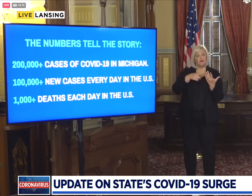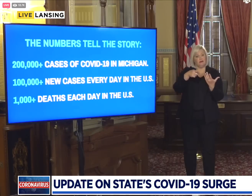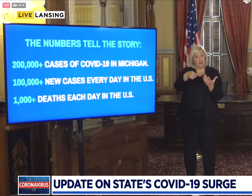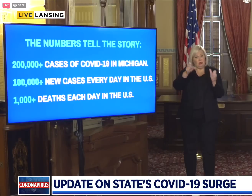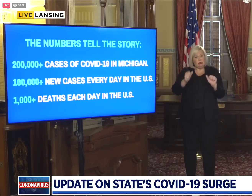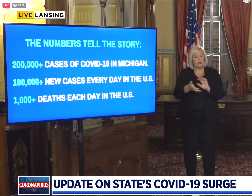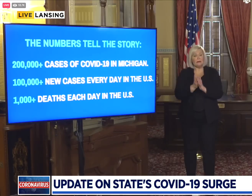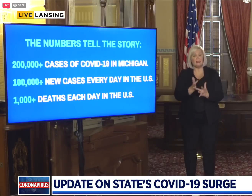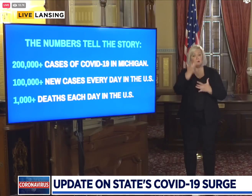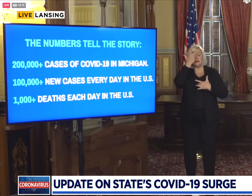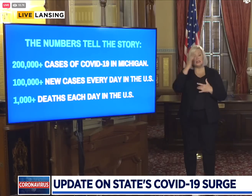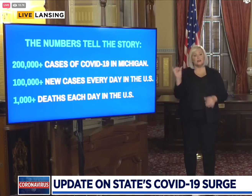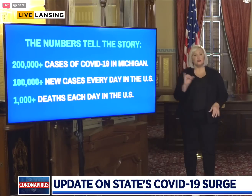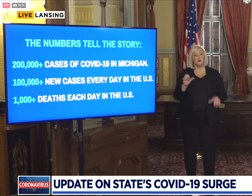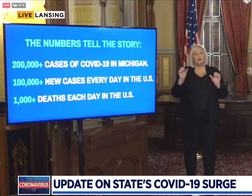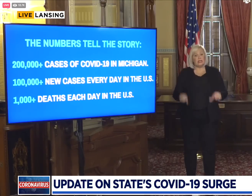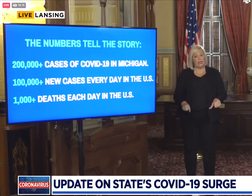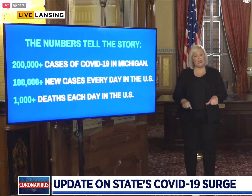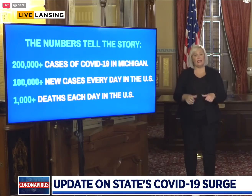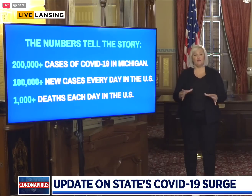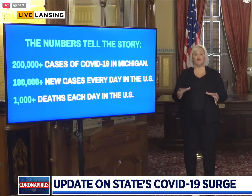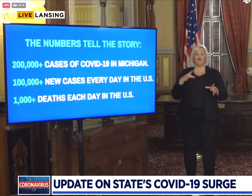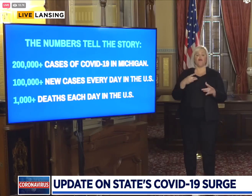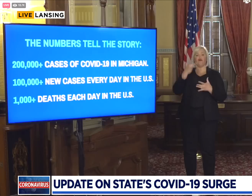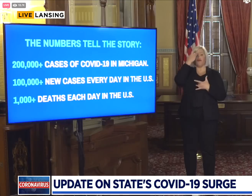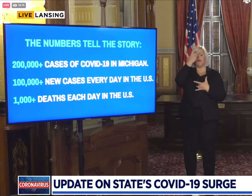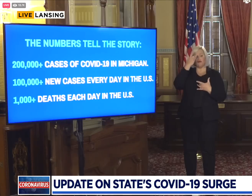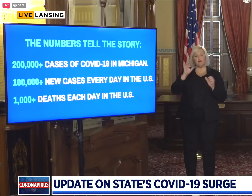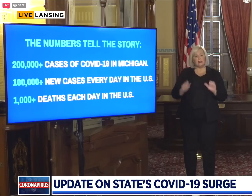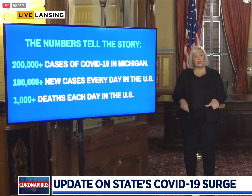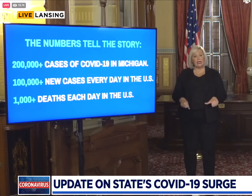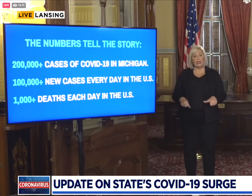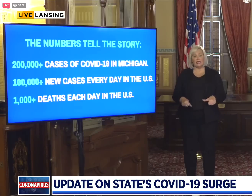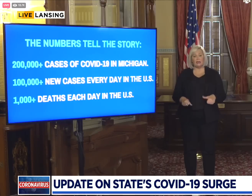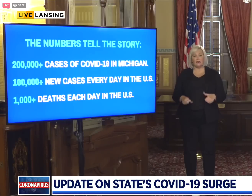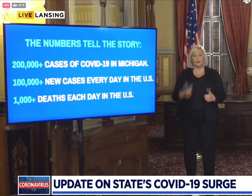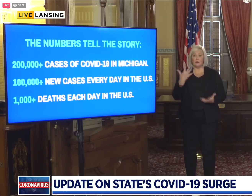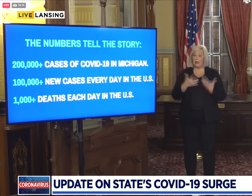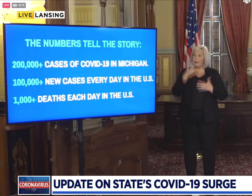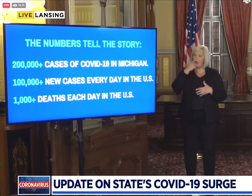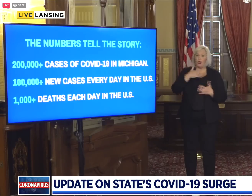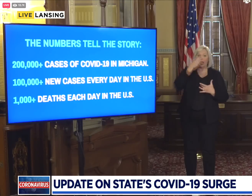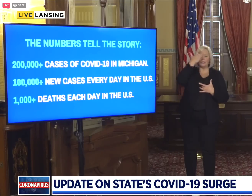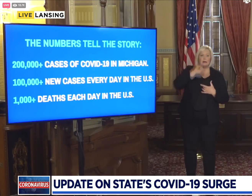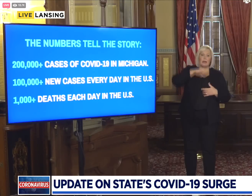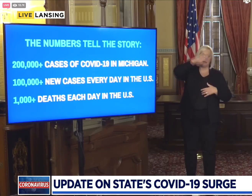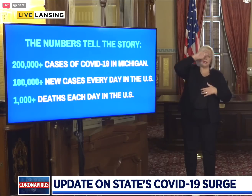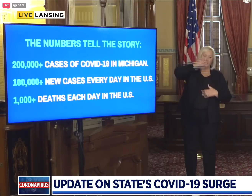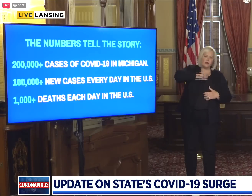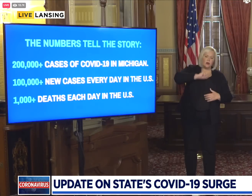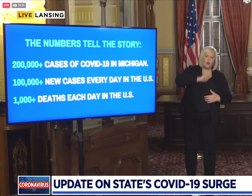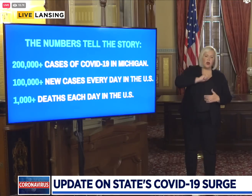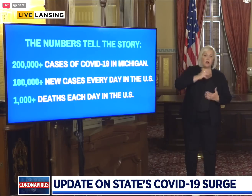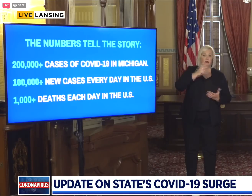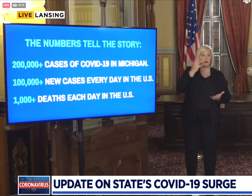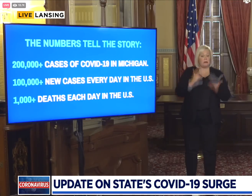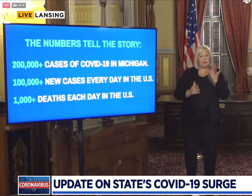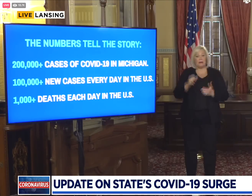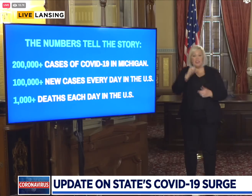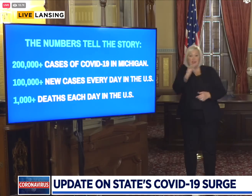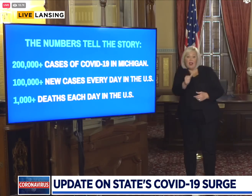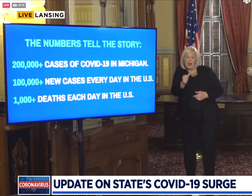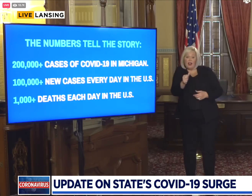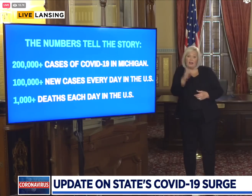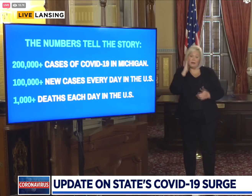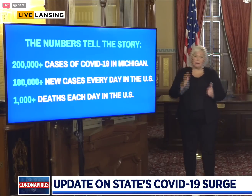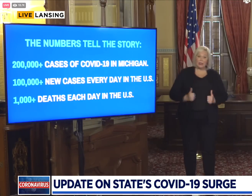this virus. You can show symptoms. You might not show symptoms. You might survive, you might not,